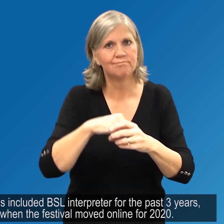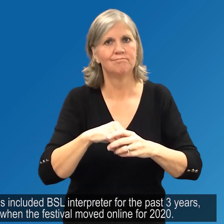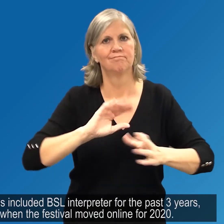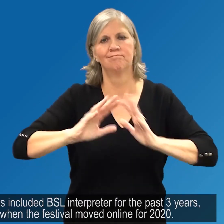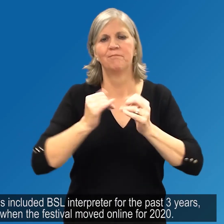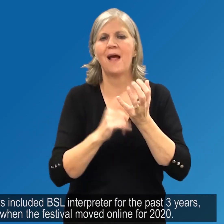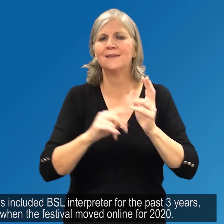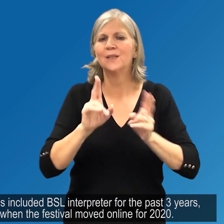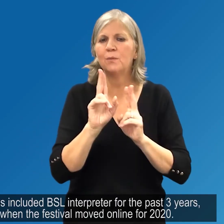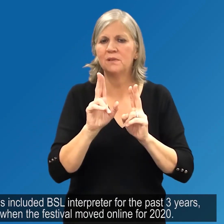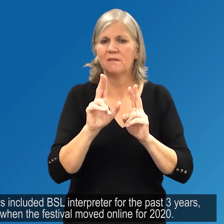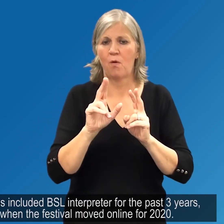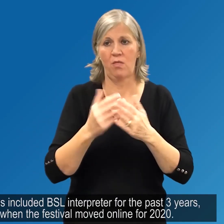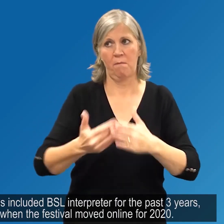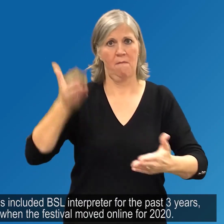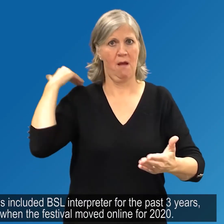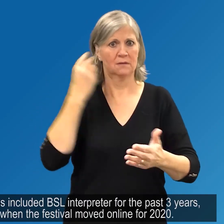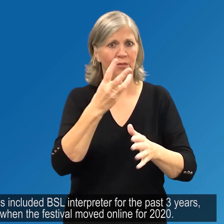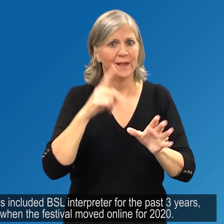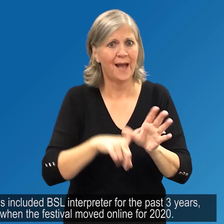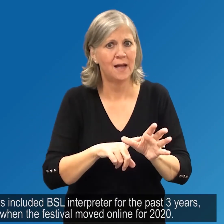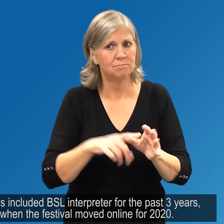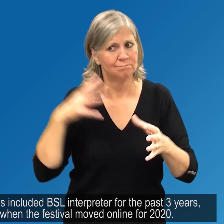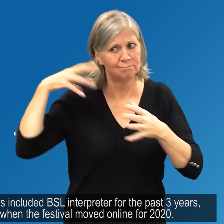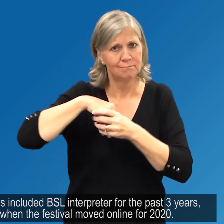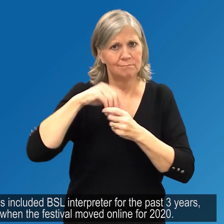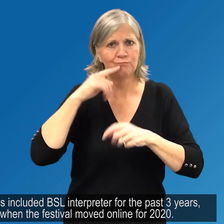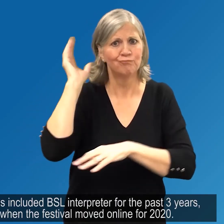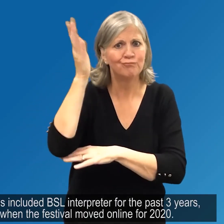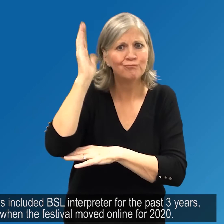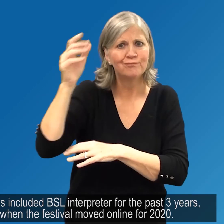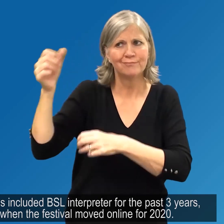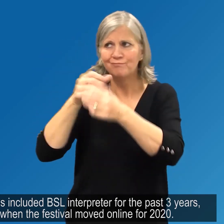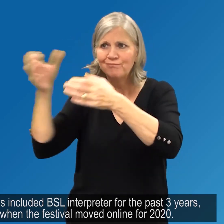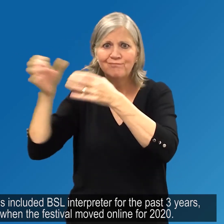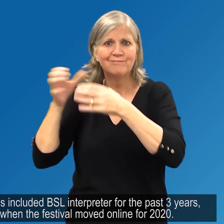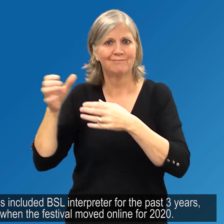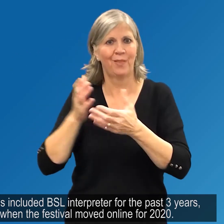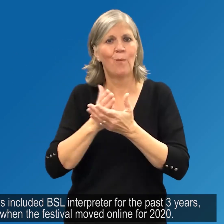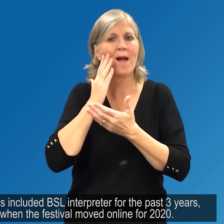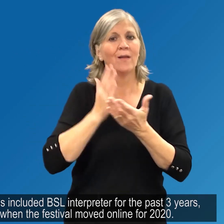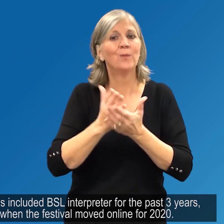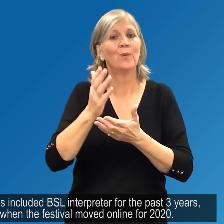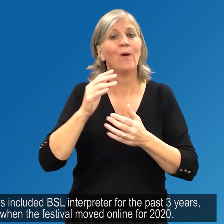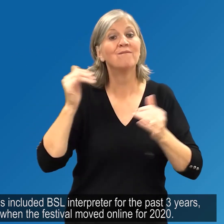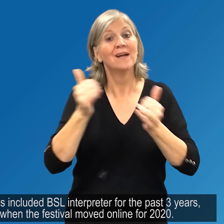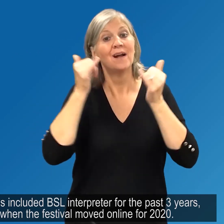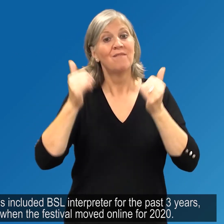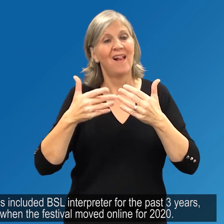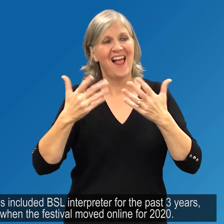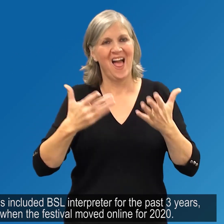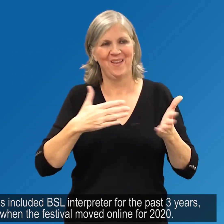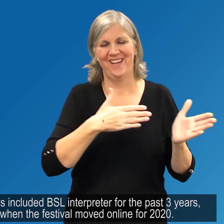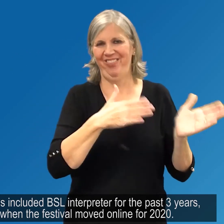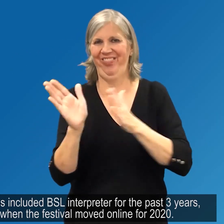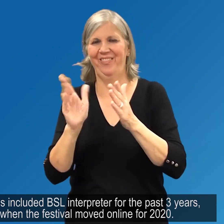HipFest programme has included a BSL interpreter for the past 3 years, including talks when the festival moved online for